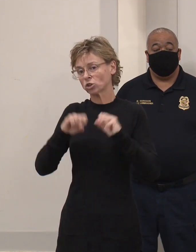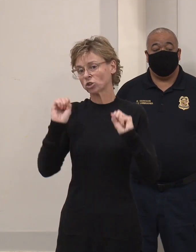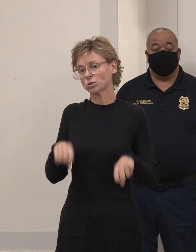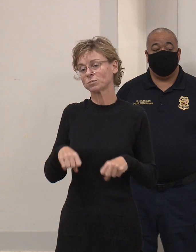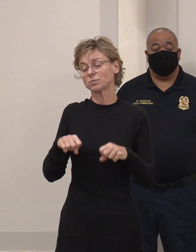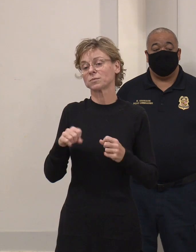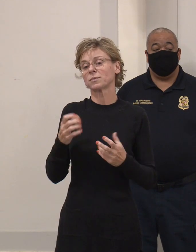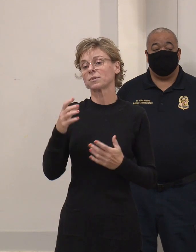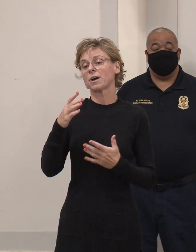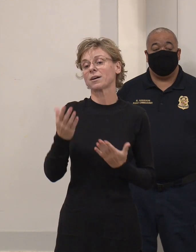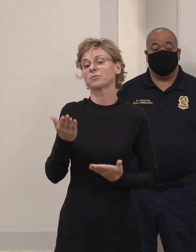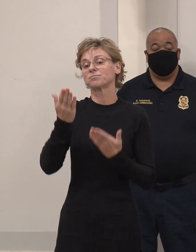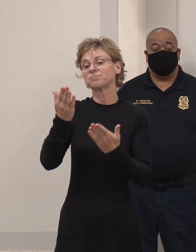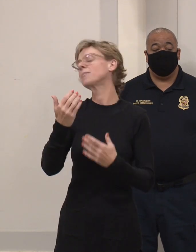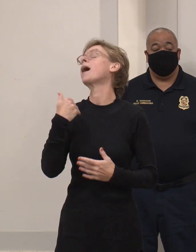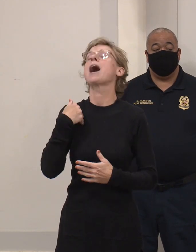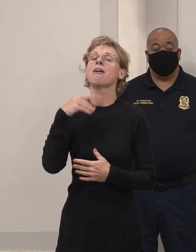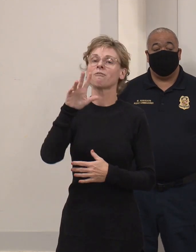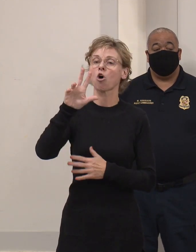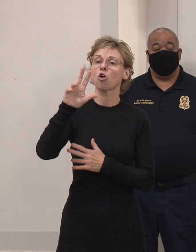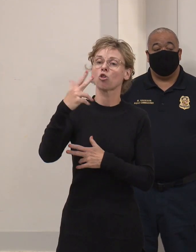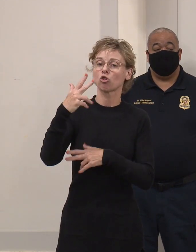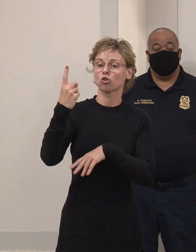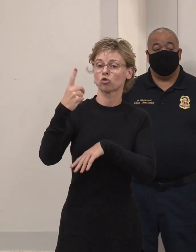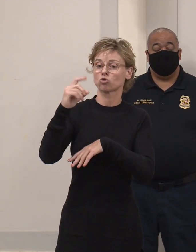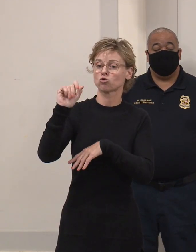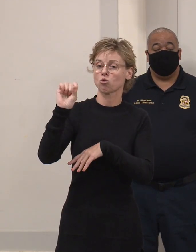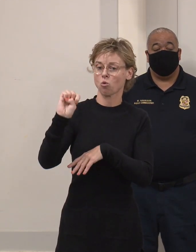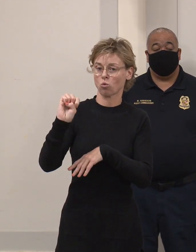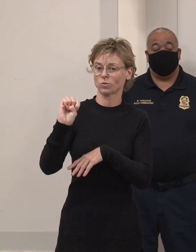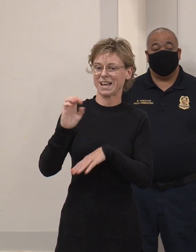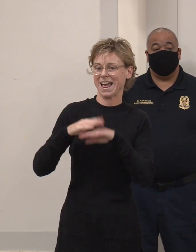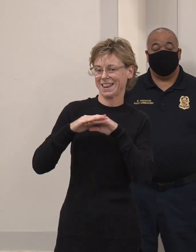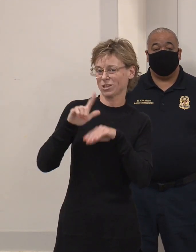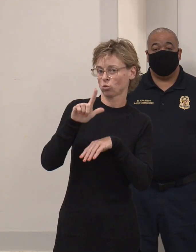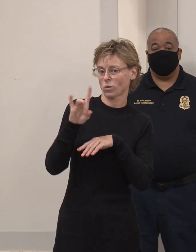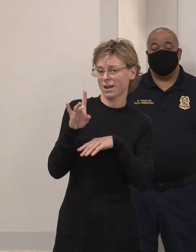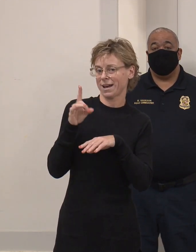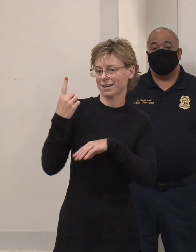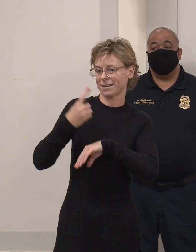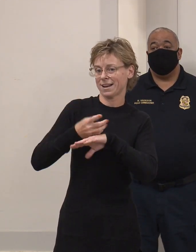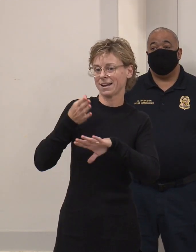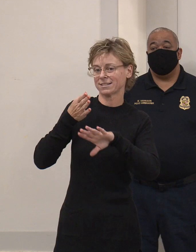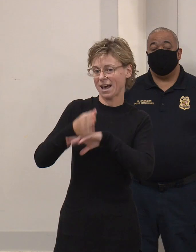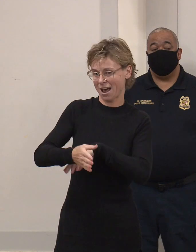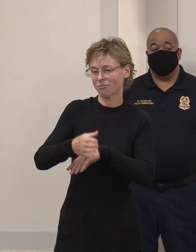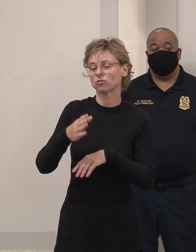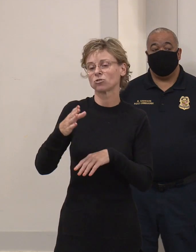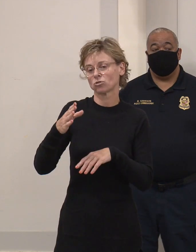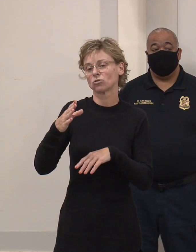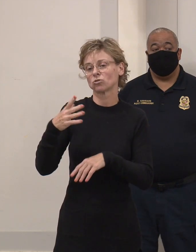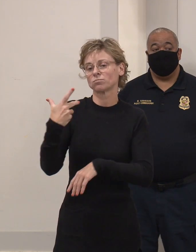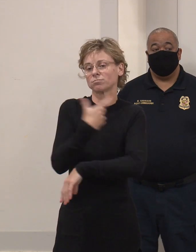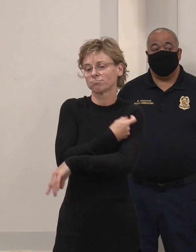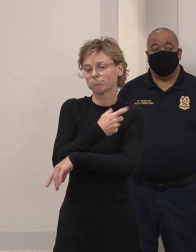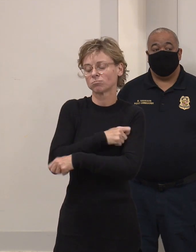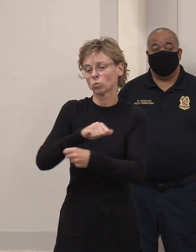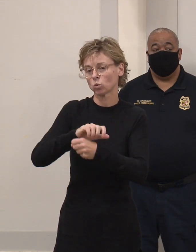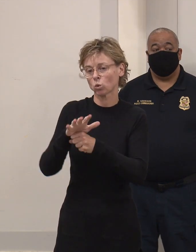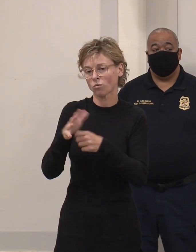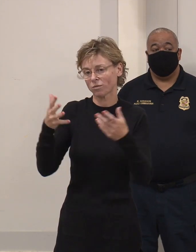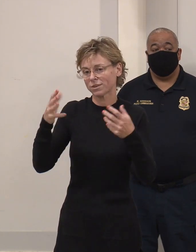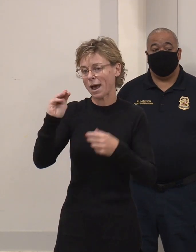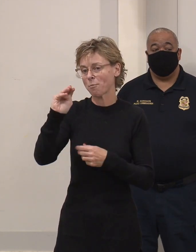Moderna vaccine at least 28 days after completion of the initial 2-dose mRNA COVID-19 vaccine series.